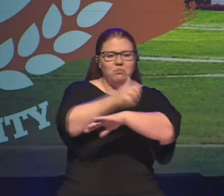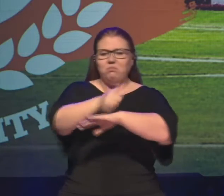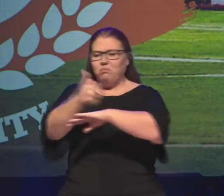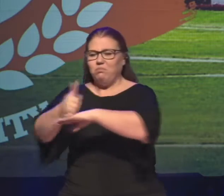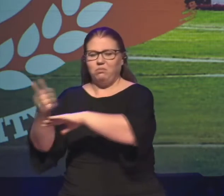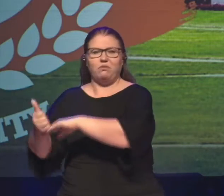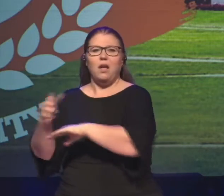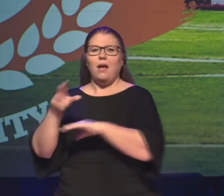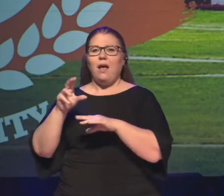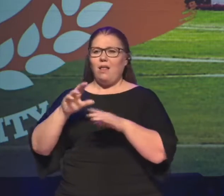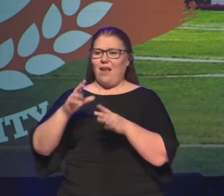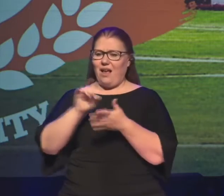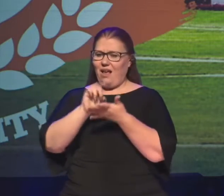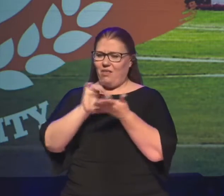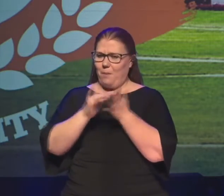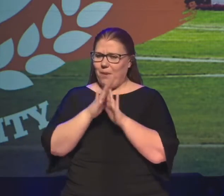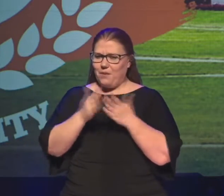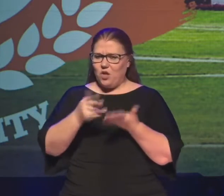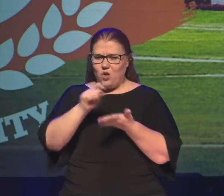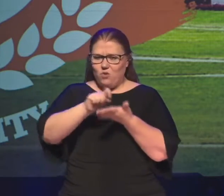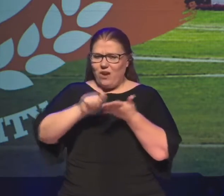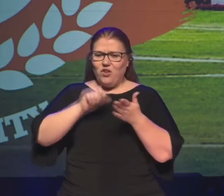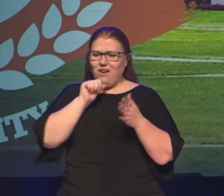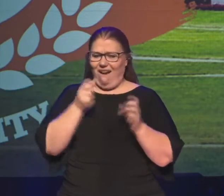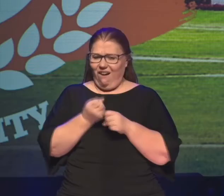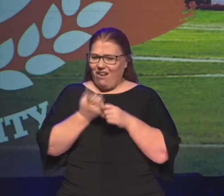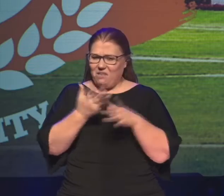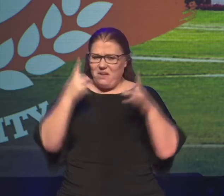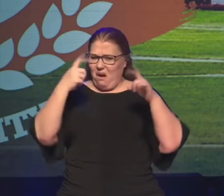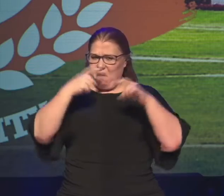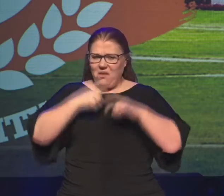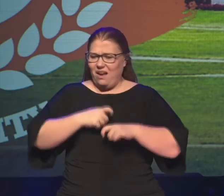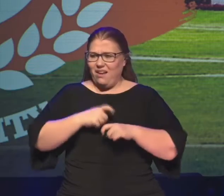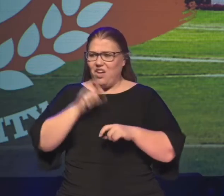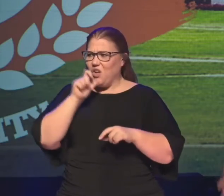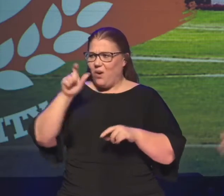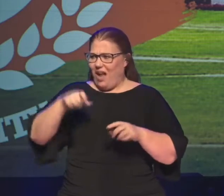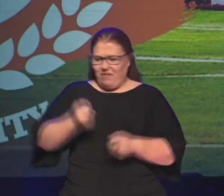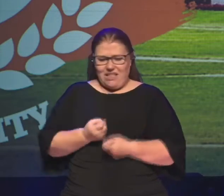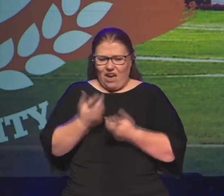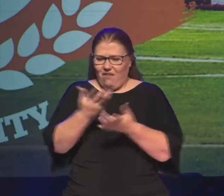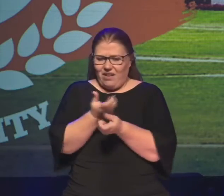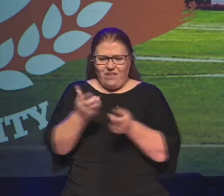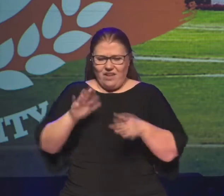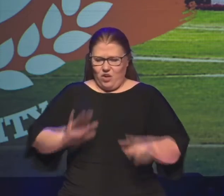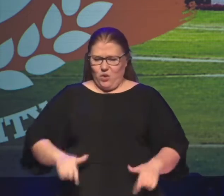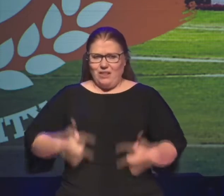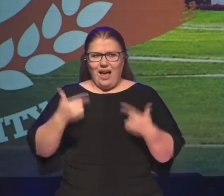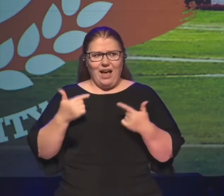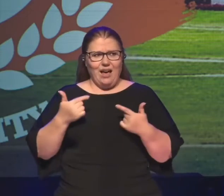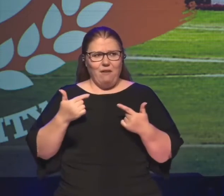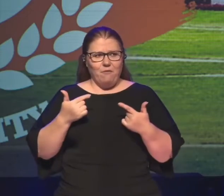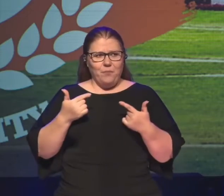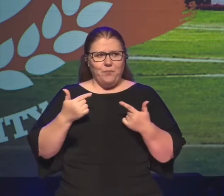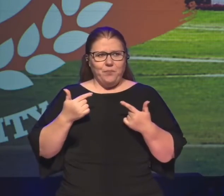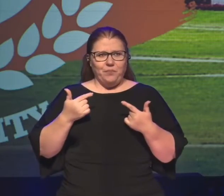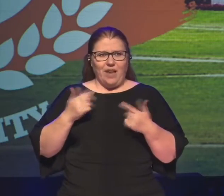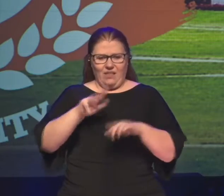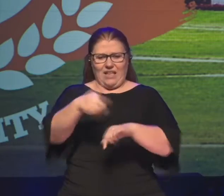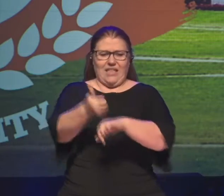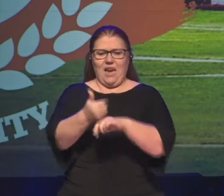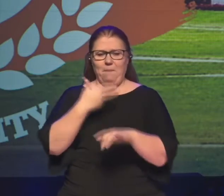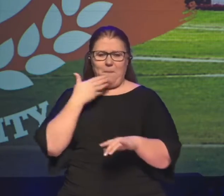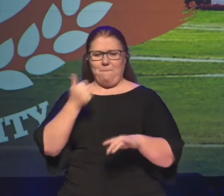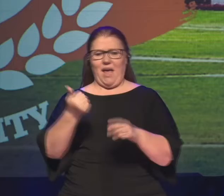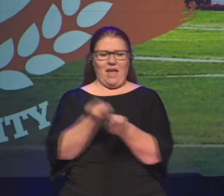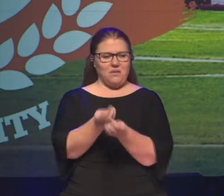the biblical writers are not overcomplicating this. They're not saying you've got to sacrifice everything in your life and lay out the best, right? When